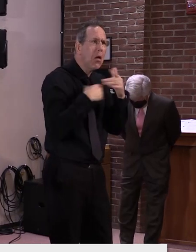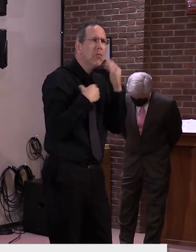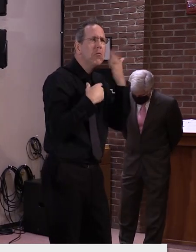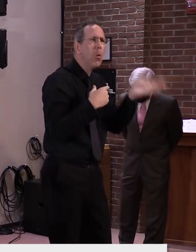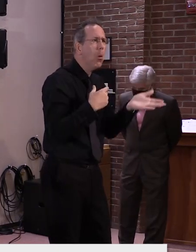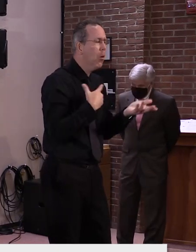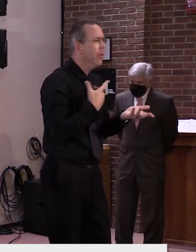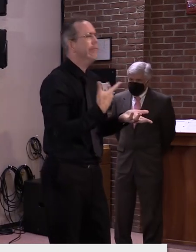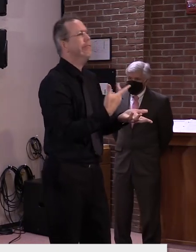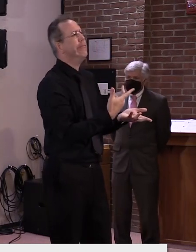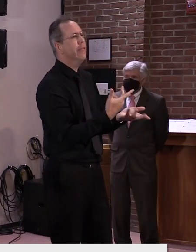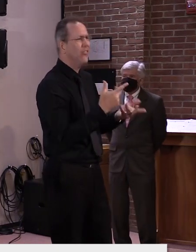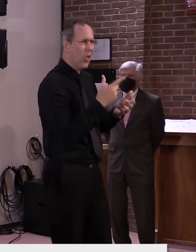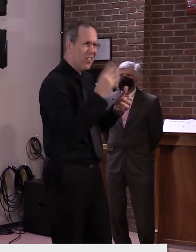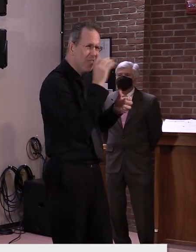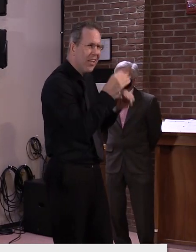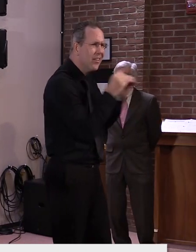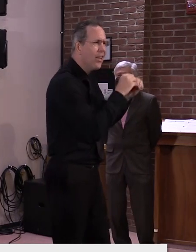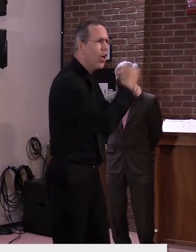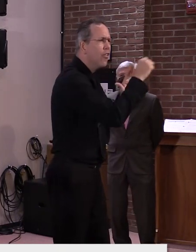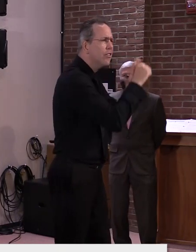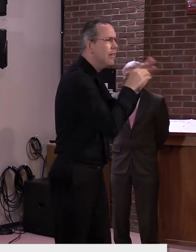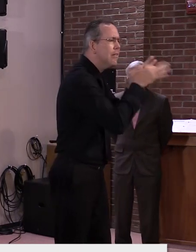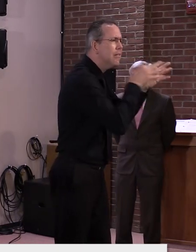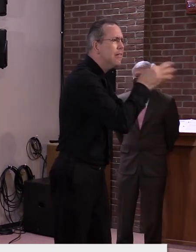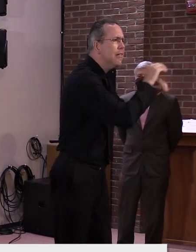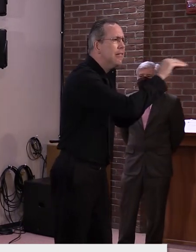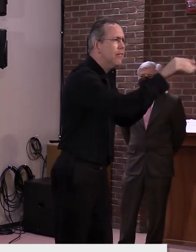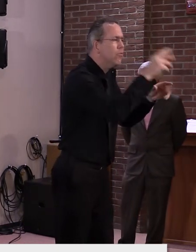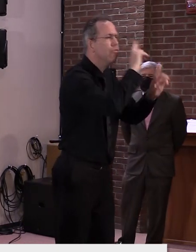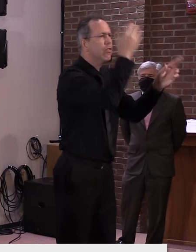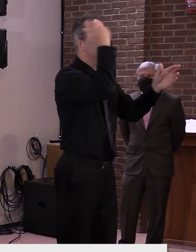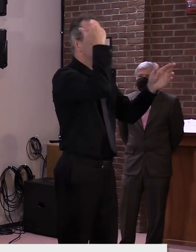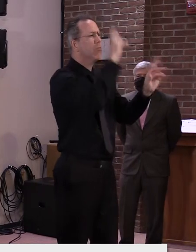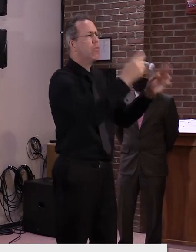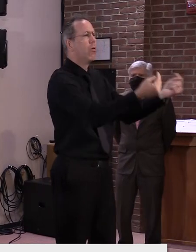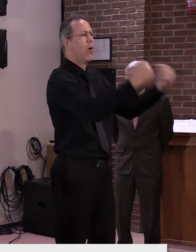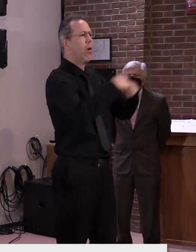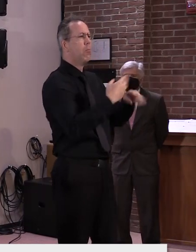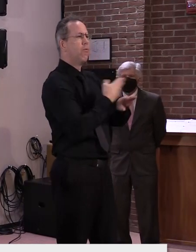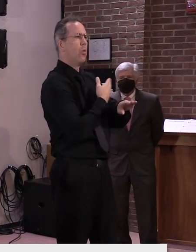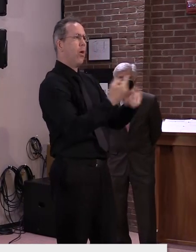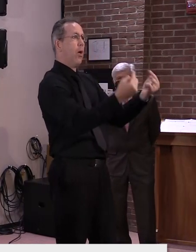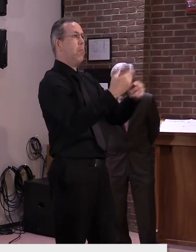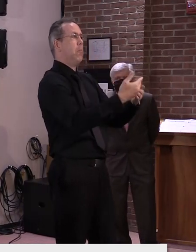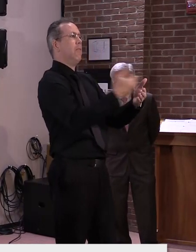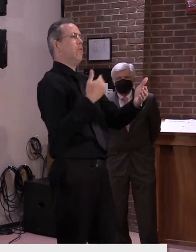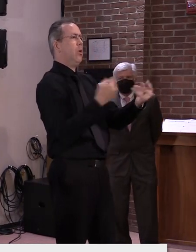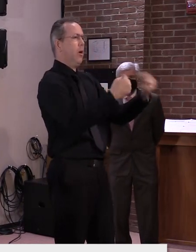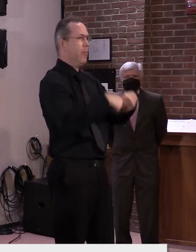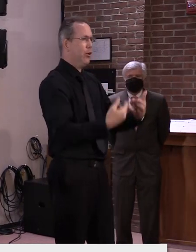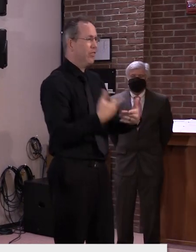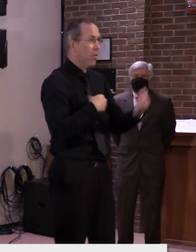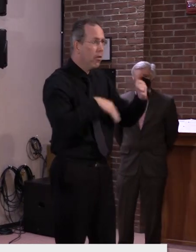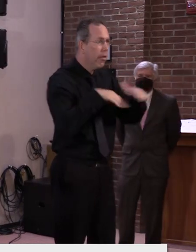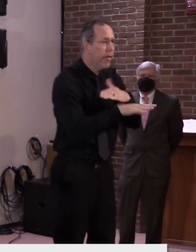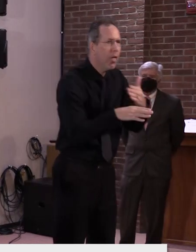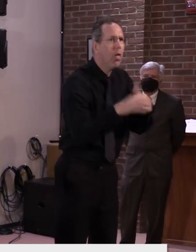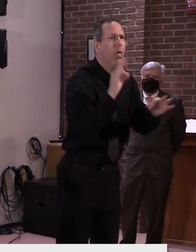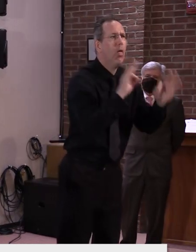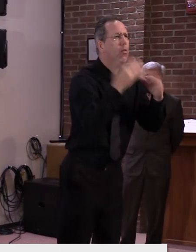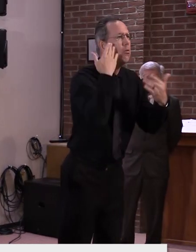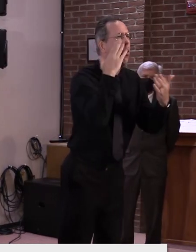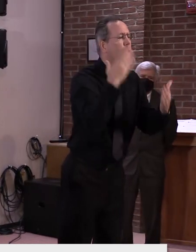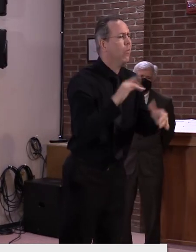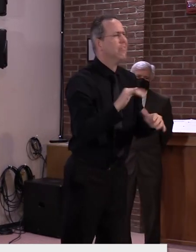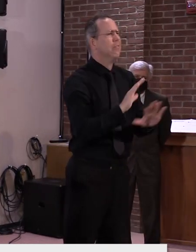the information. Anyone traveling into Vermont, our lodging establishments are directing people and pointing them in the